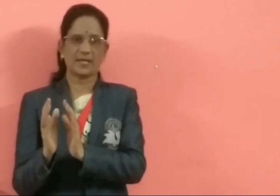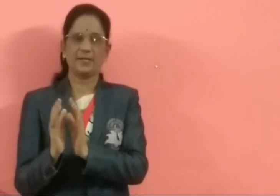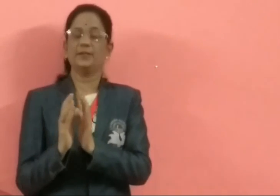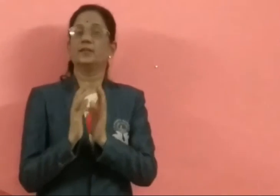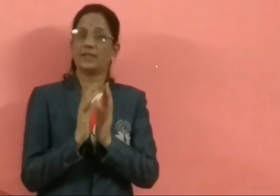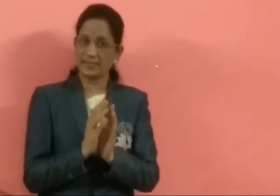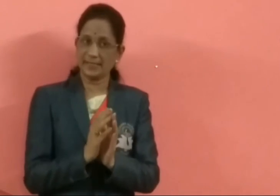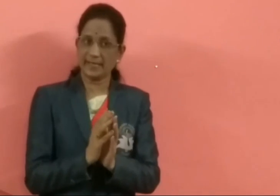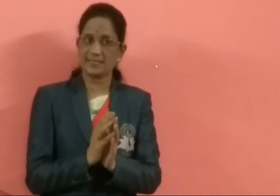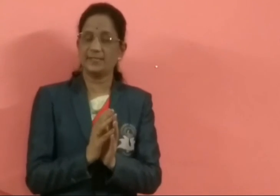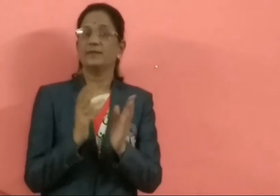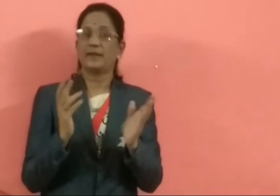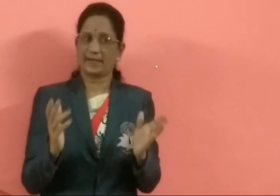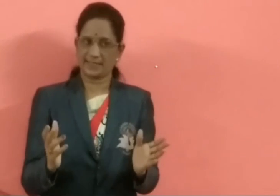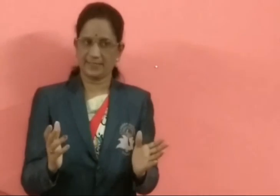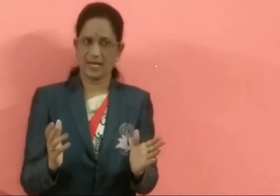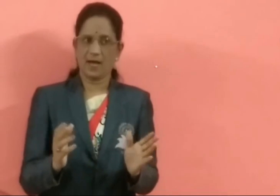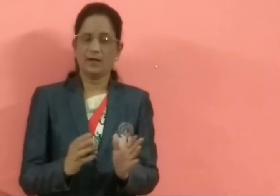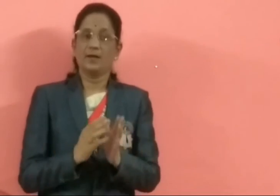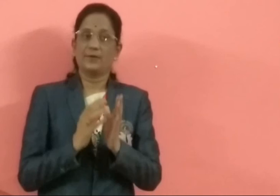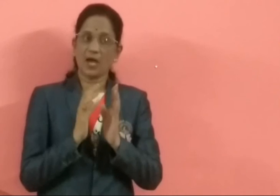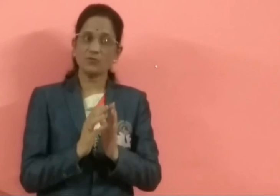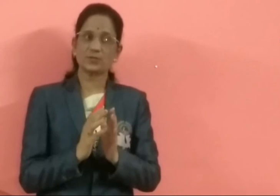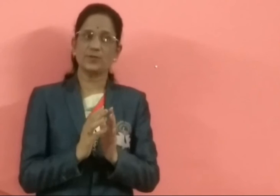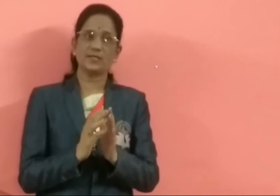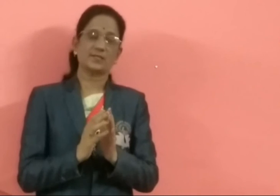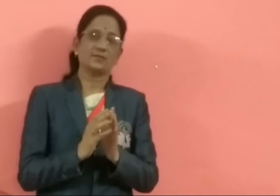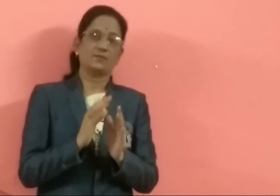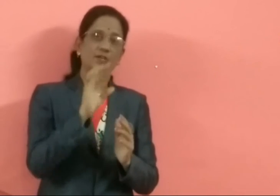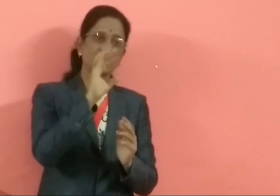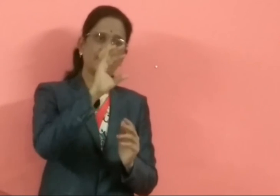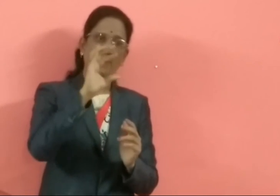dioxide, nitric acid, etc. Now students, what is the